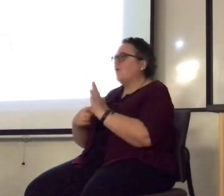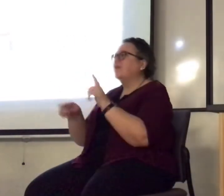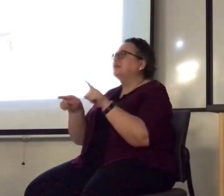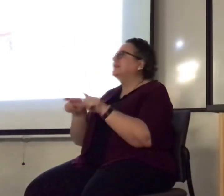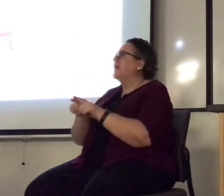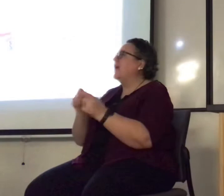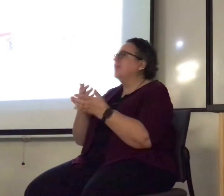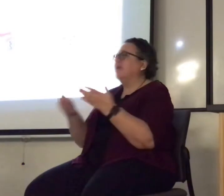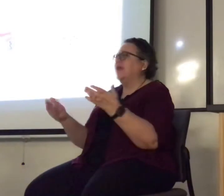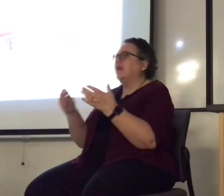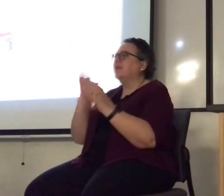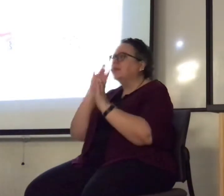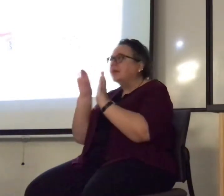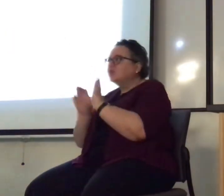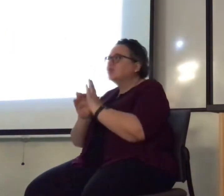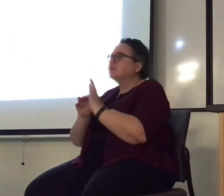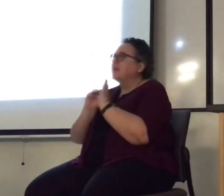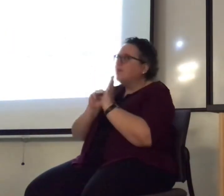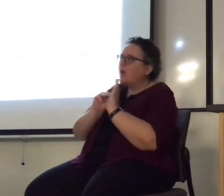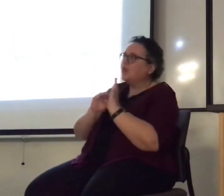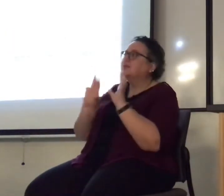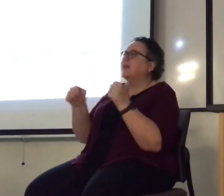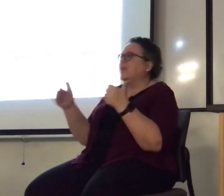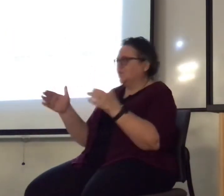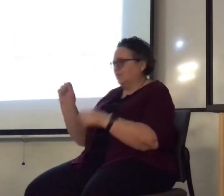in the classroom. So the match is pretty good.